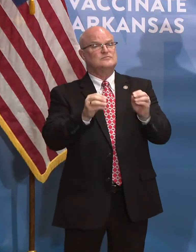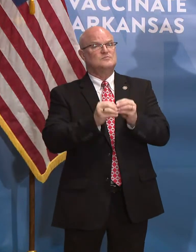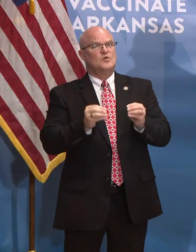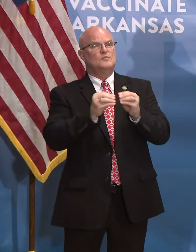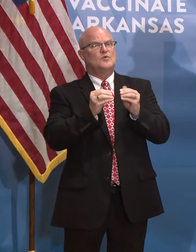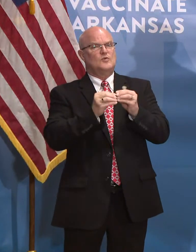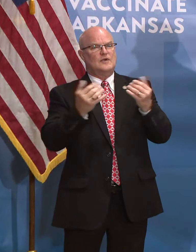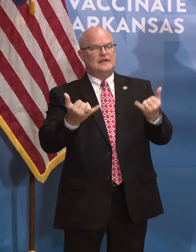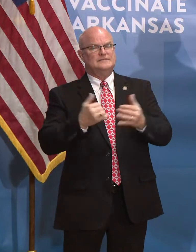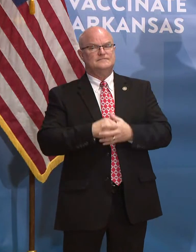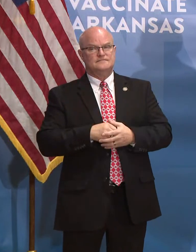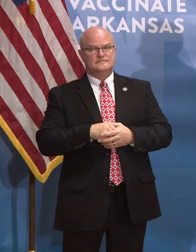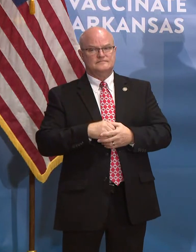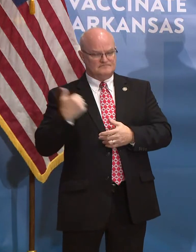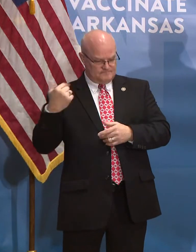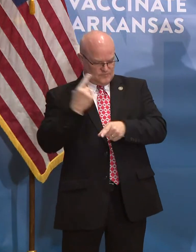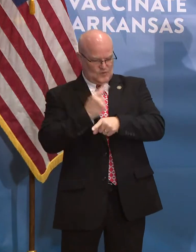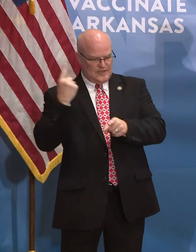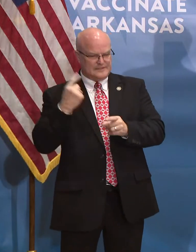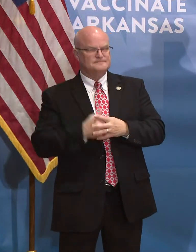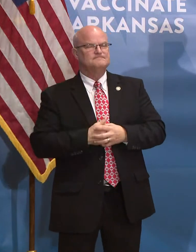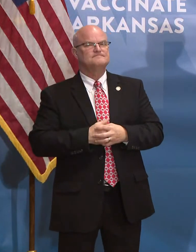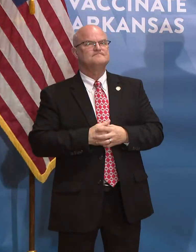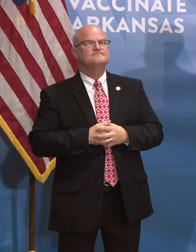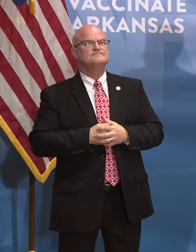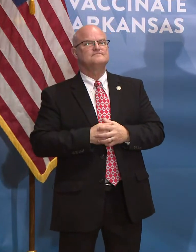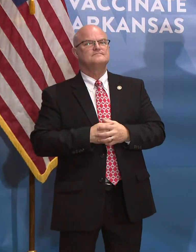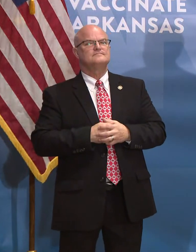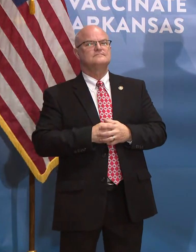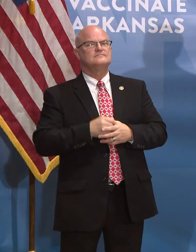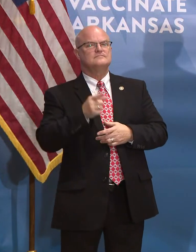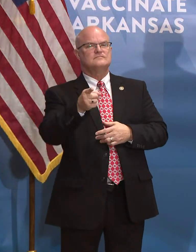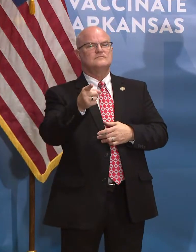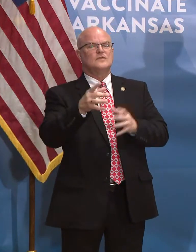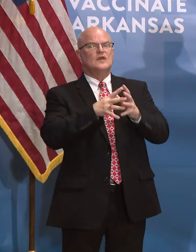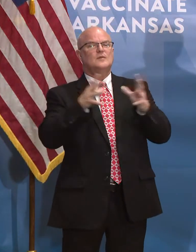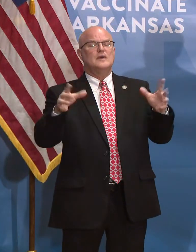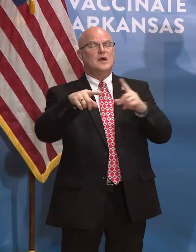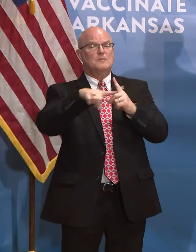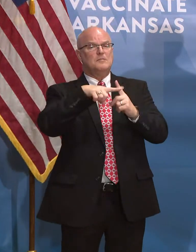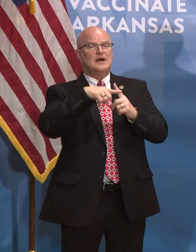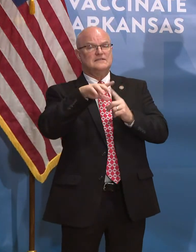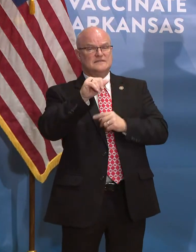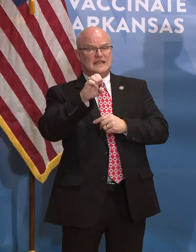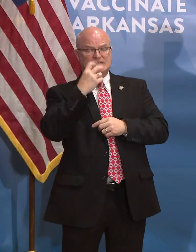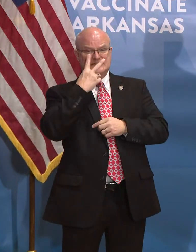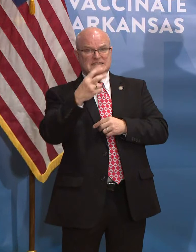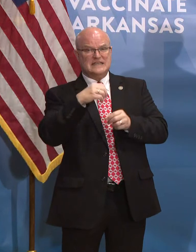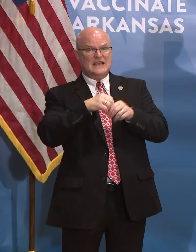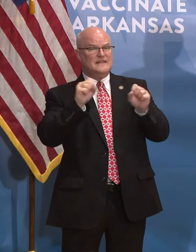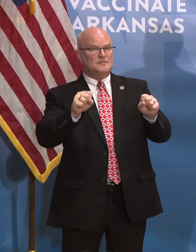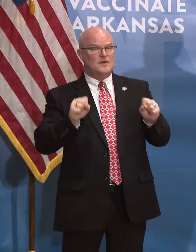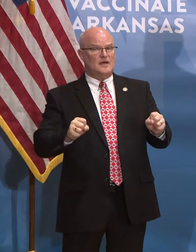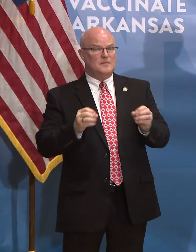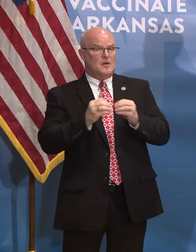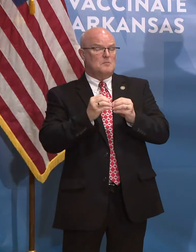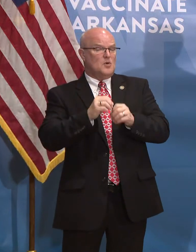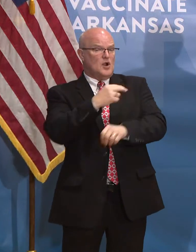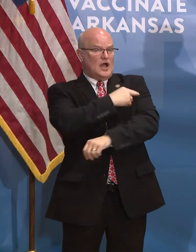more. Dr. Romero? Correct. Okay. With the amount of positive cases we're seeing and the possibility of